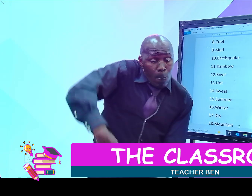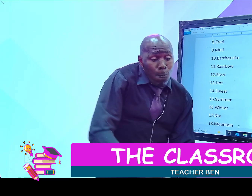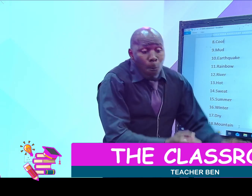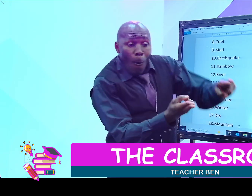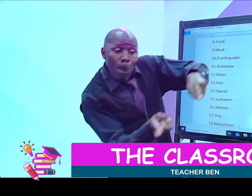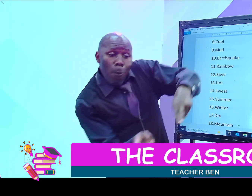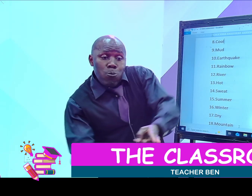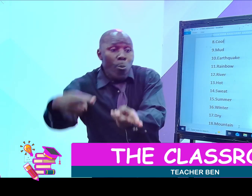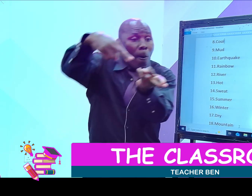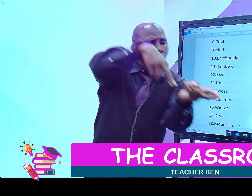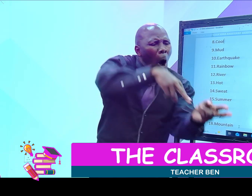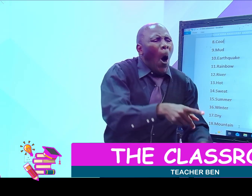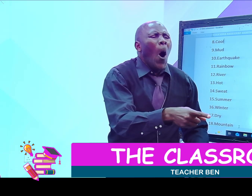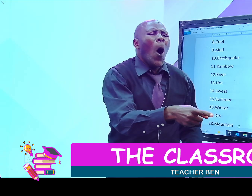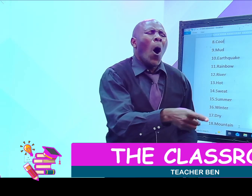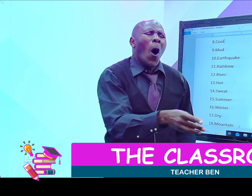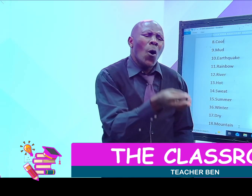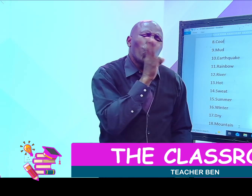Water and how the river is shaped.